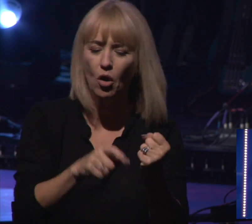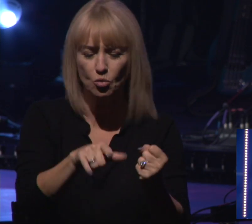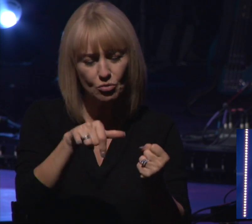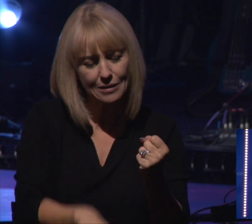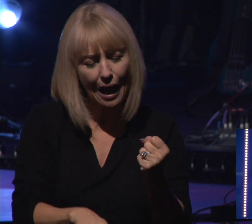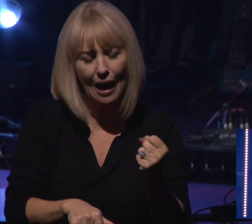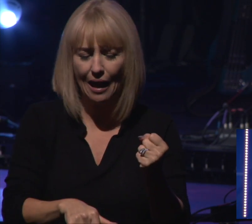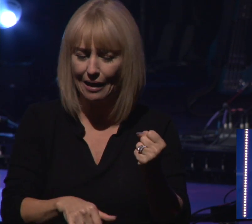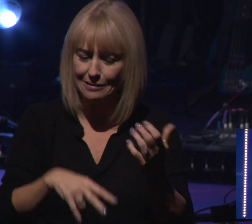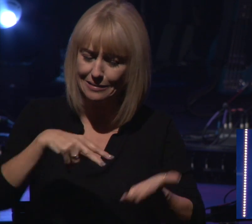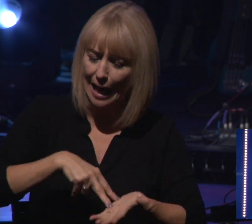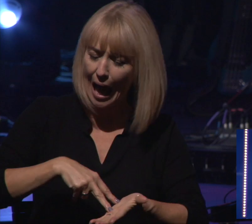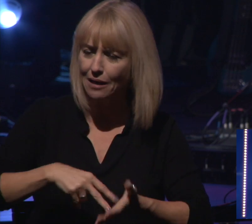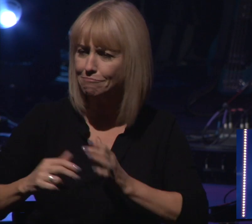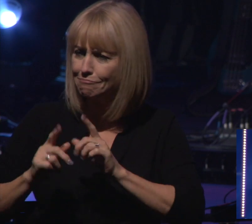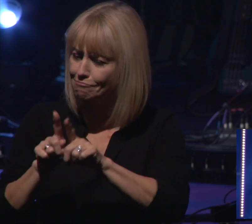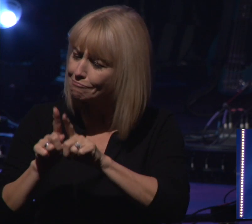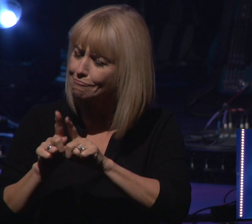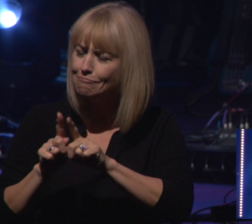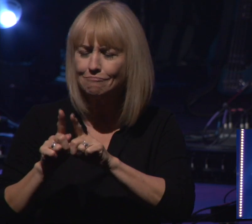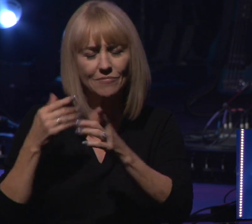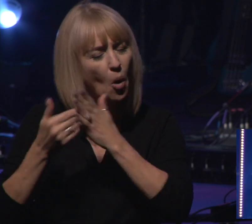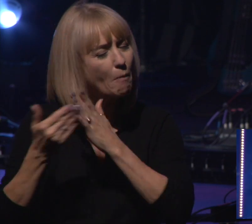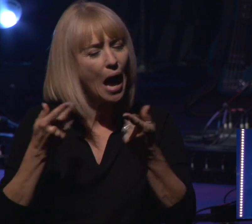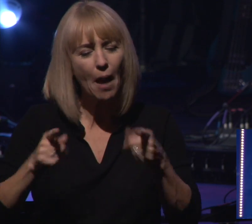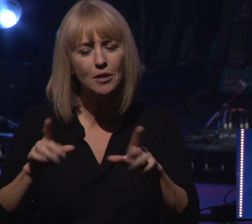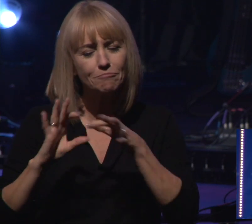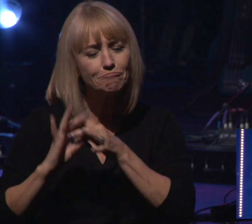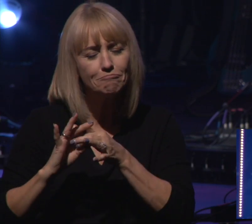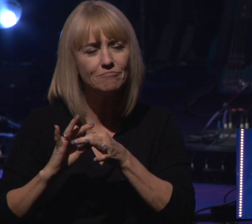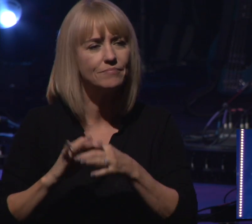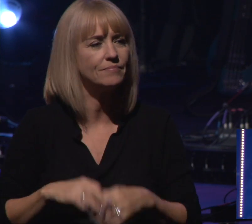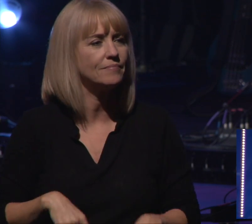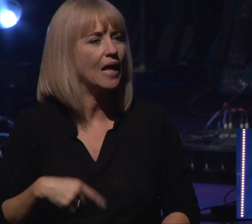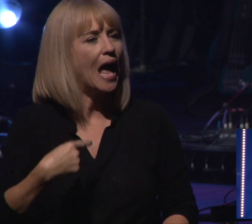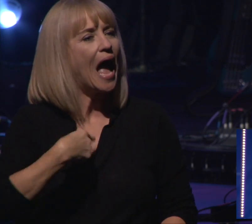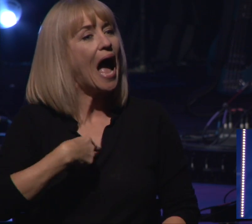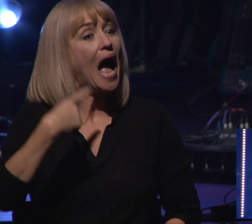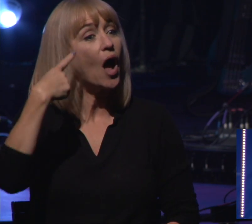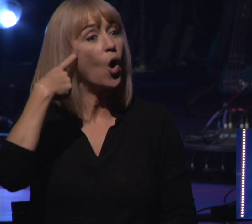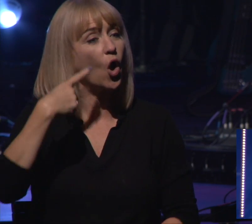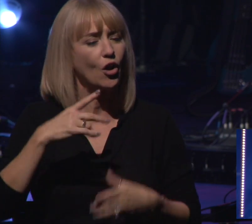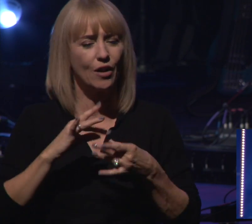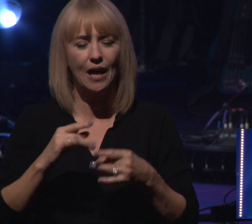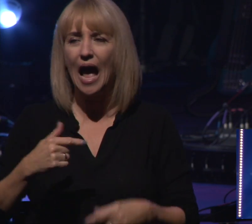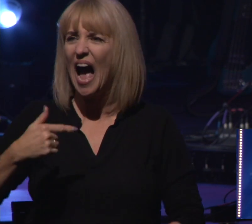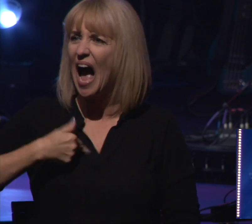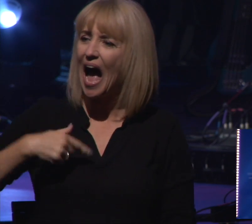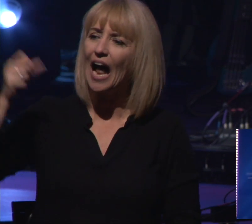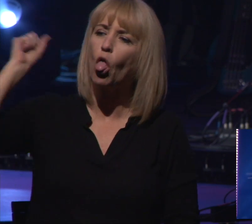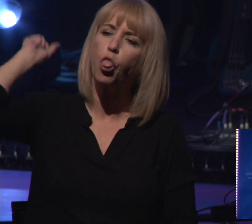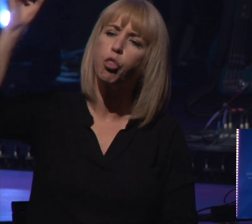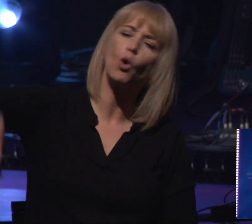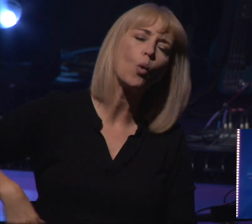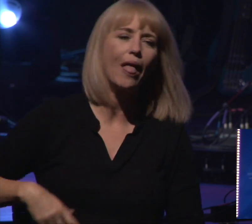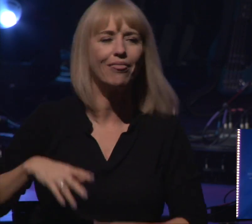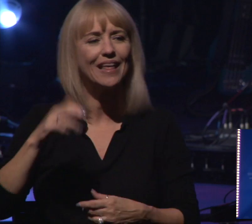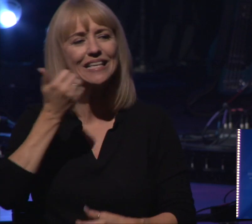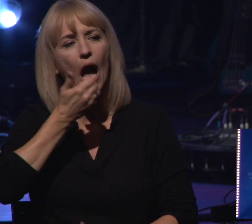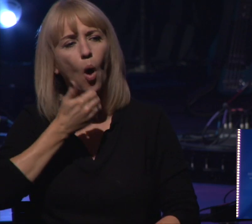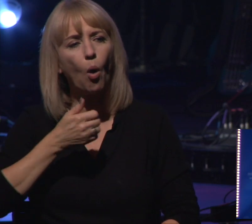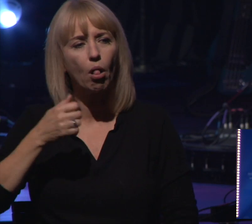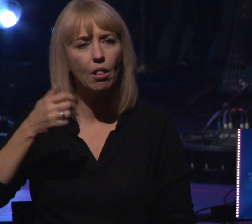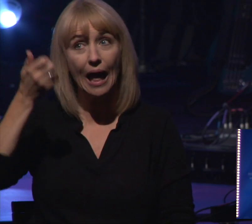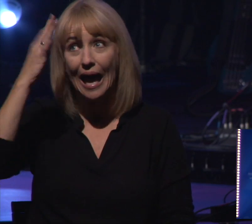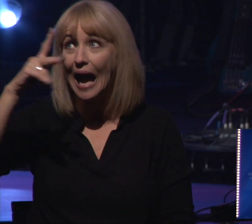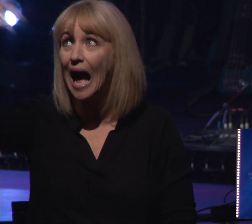that solid thing. I'm just going to stand with you no matter what. I read this. It says, I threw in the towel and God threw it right back and